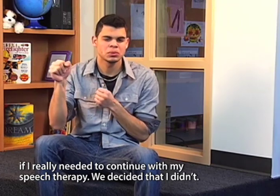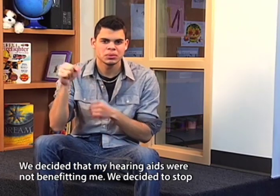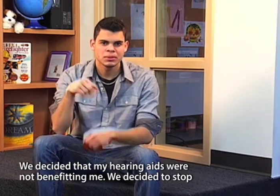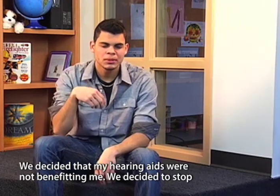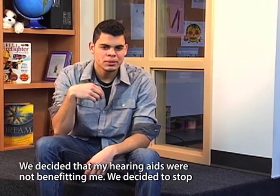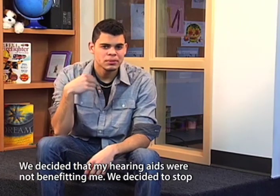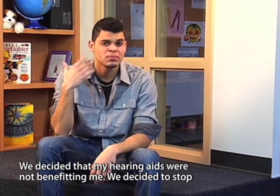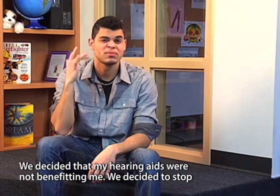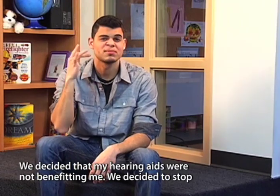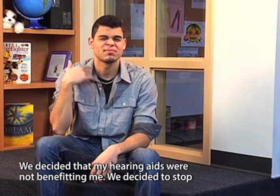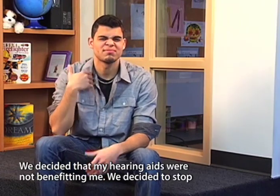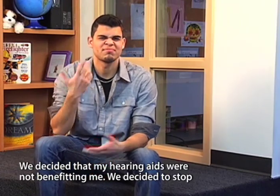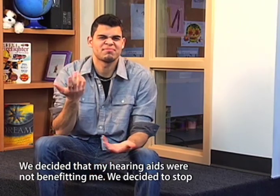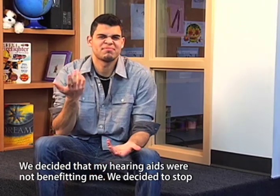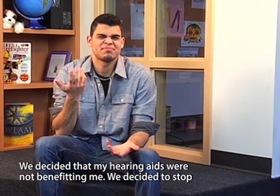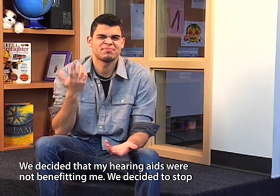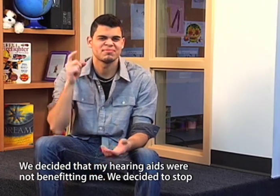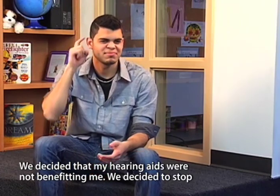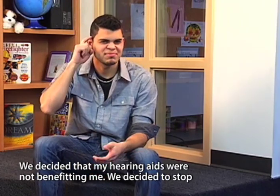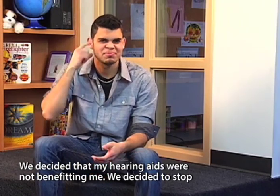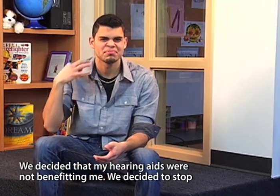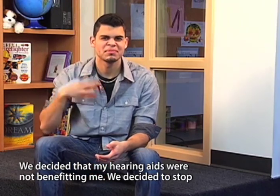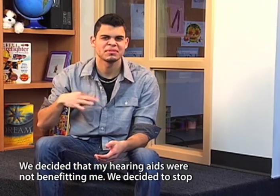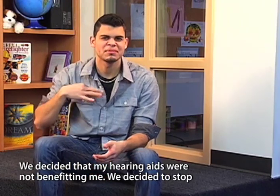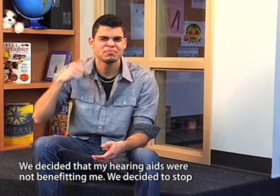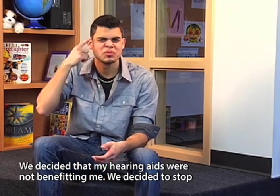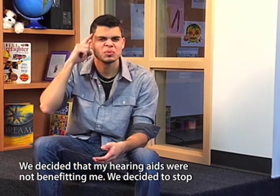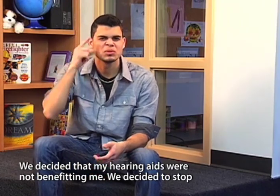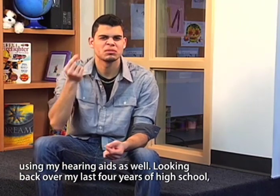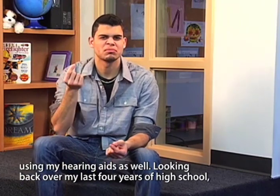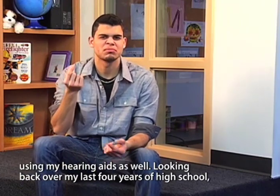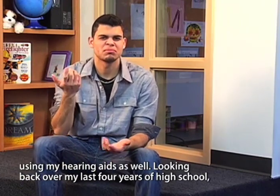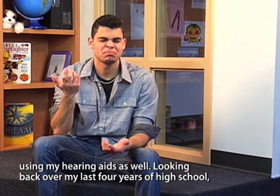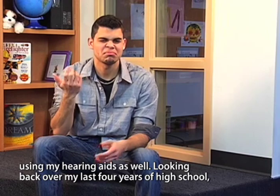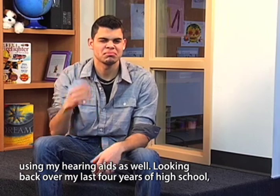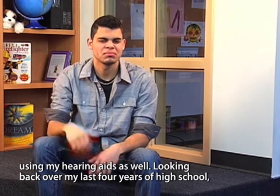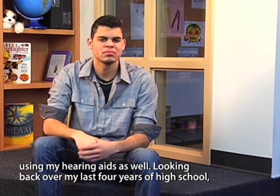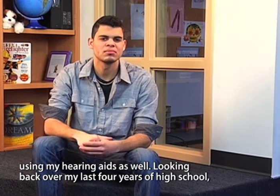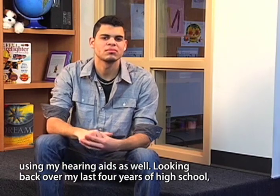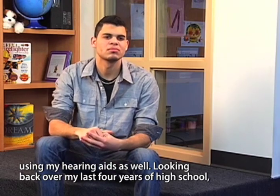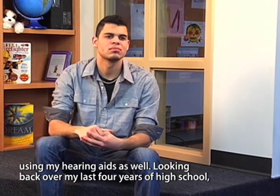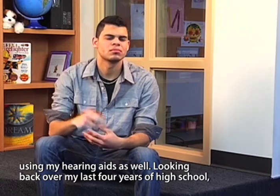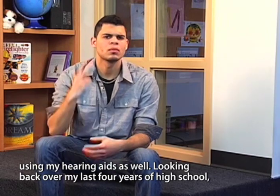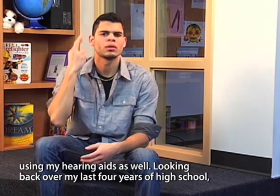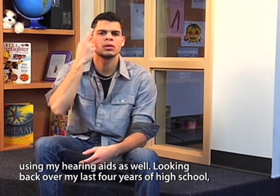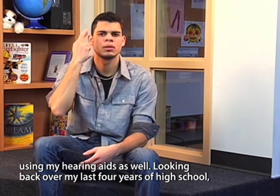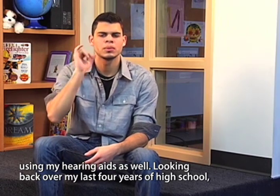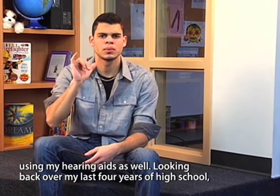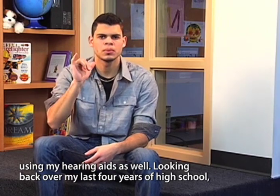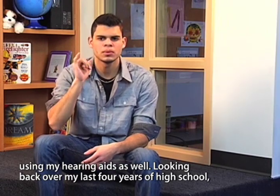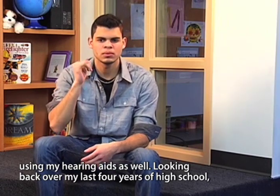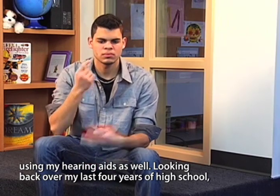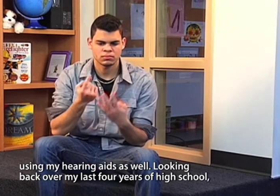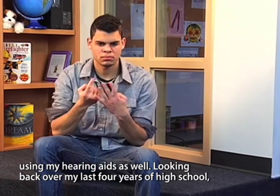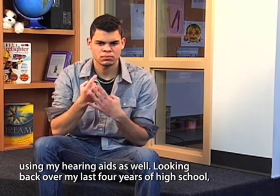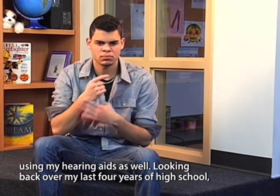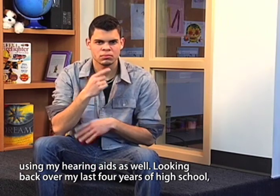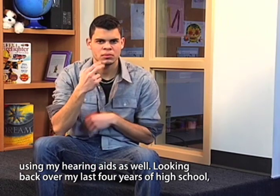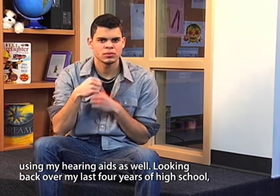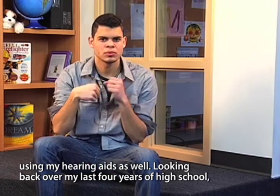We decided that my hearing aids were not benefiting me. We decided to stop using my hearing aids as well. Looking back over my last 4 years of